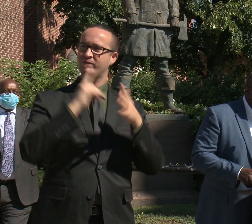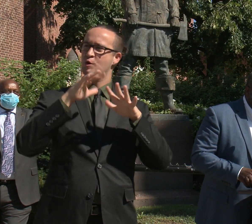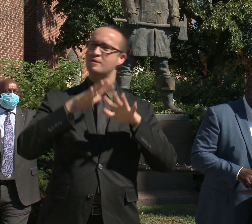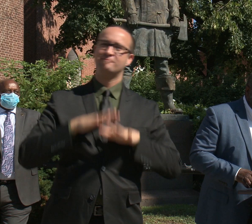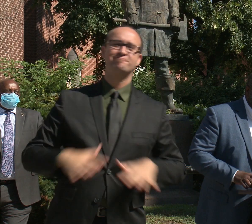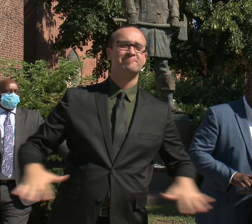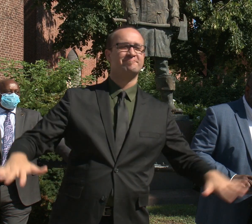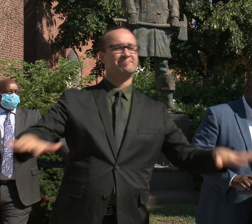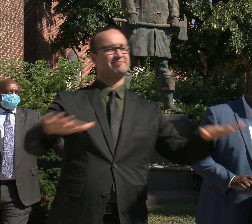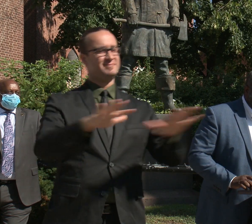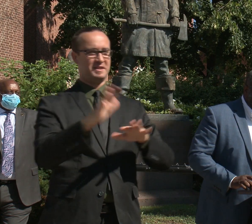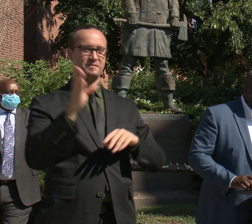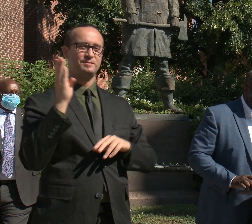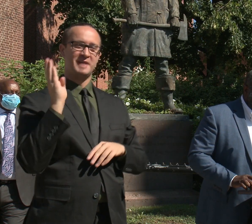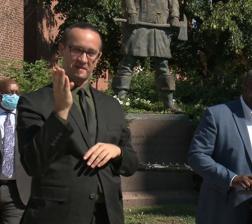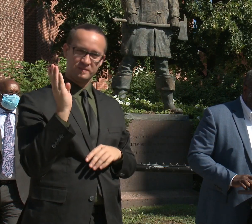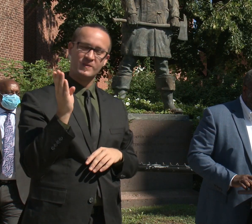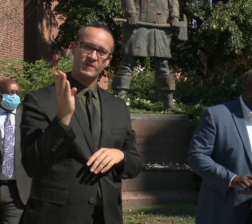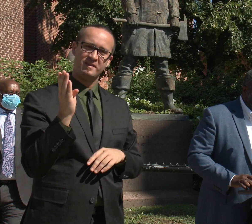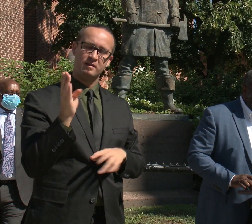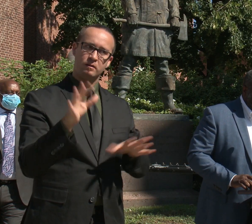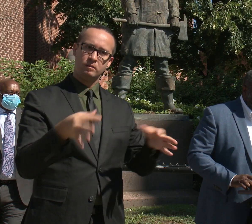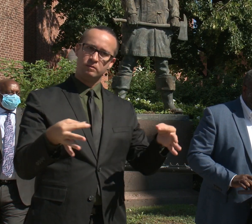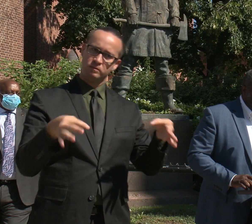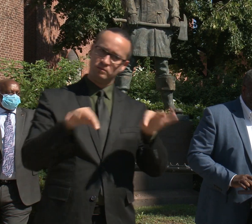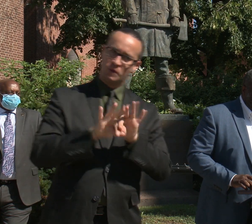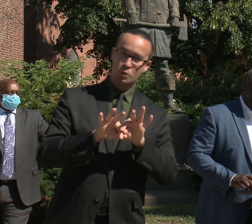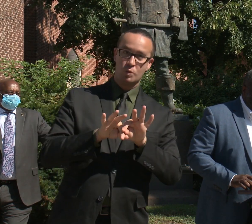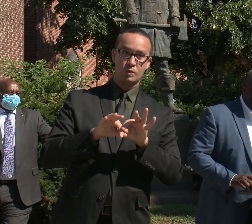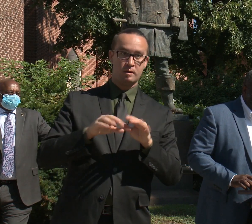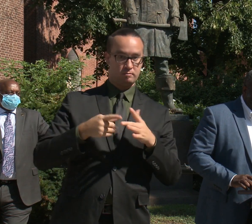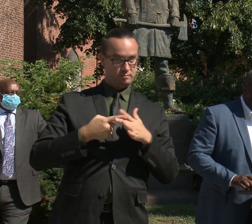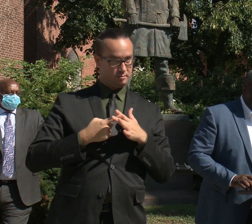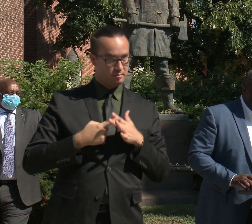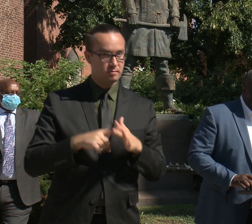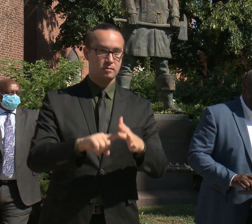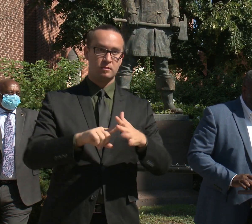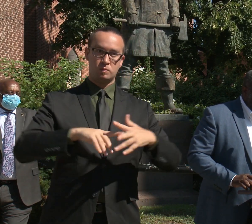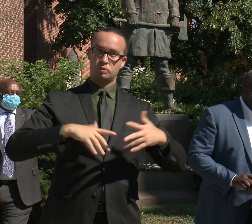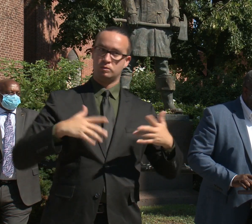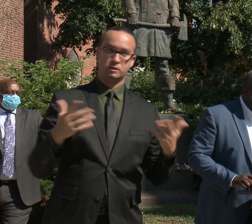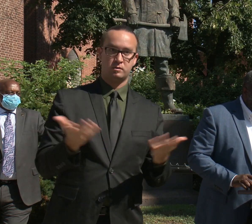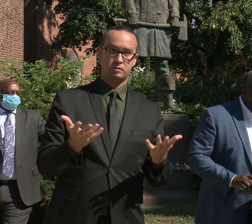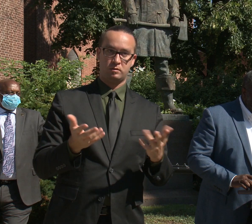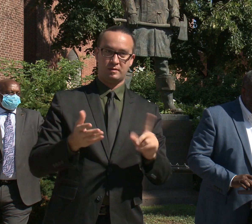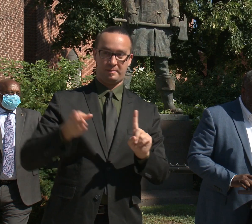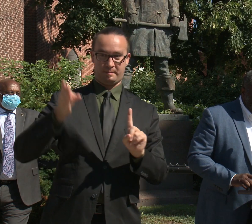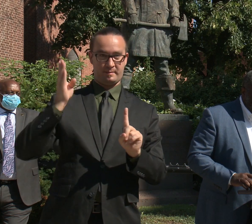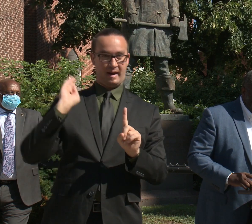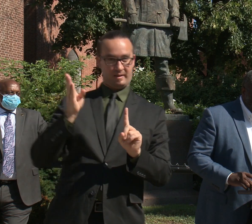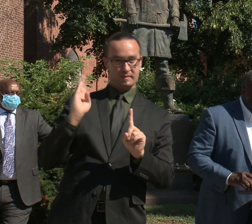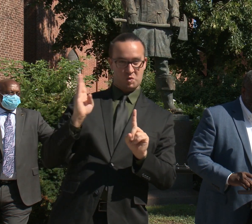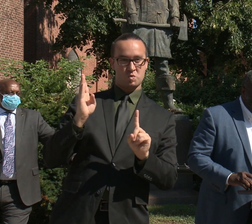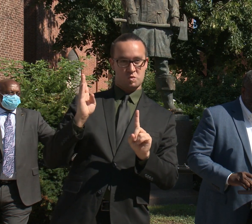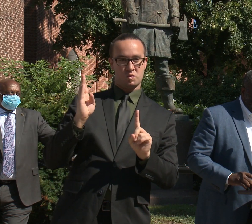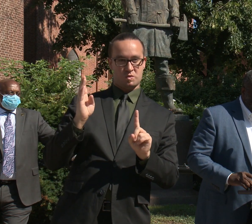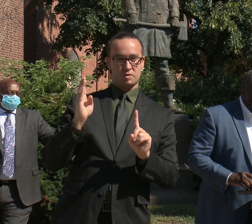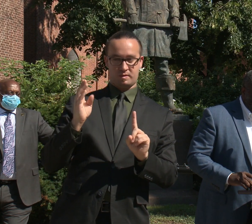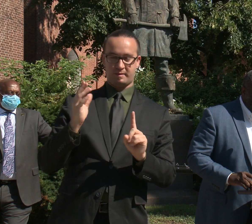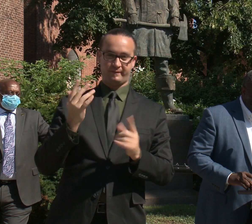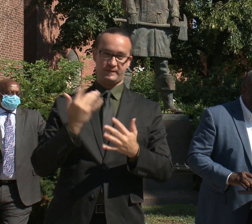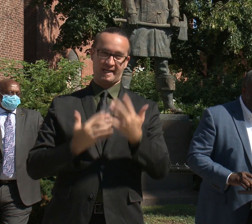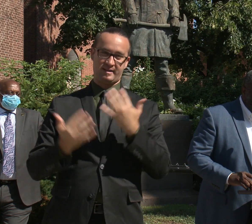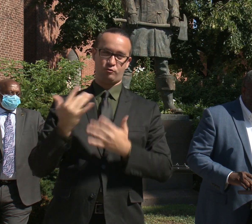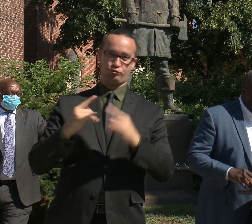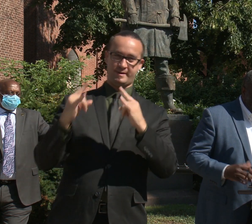earlier, one of our first activities that we're bringing back online is our Be More Summer Fun Camps. We mentioned that a couple of weeks ago at a press conference. It's